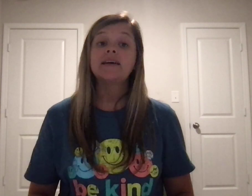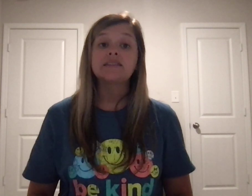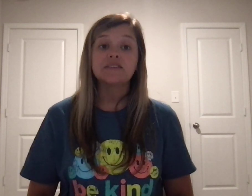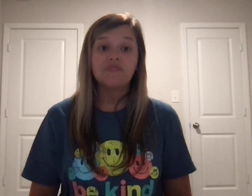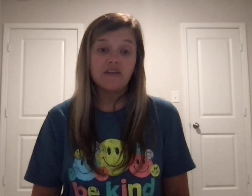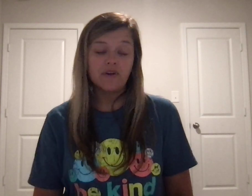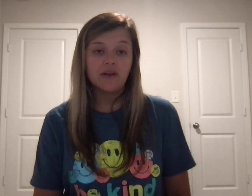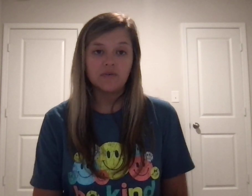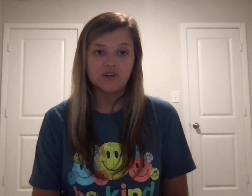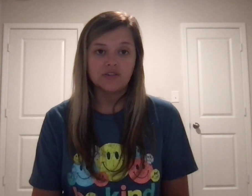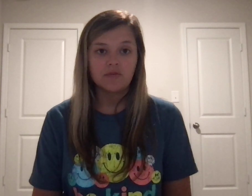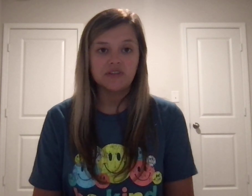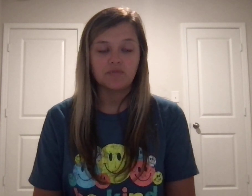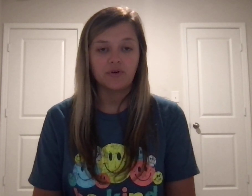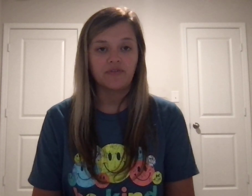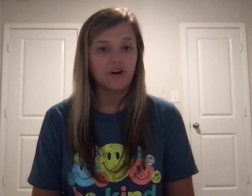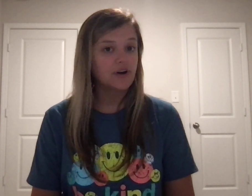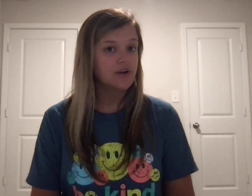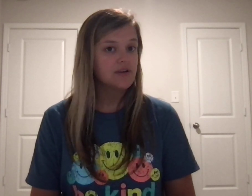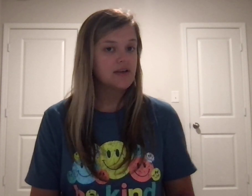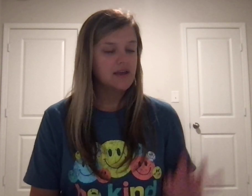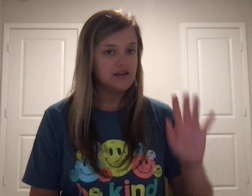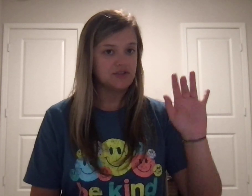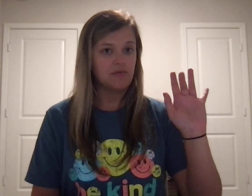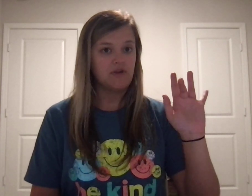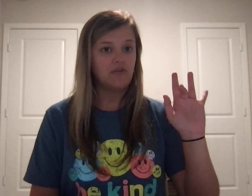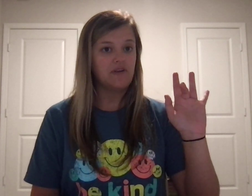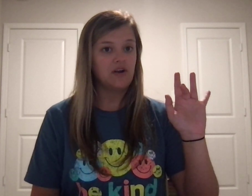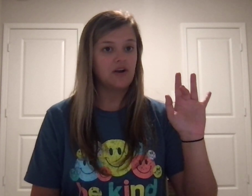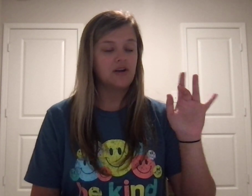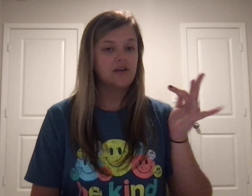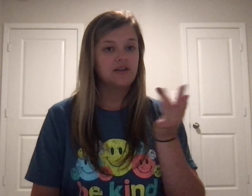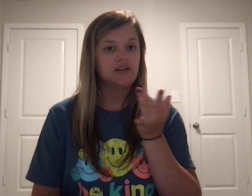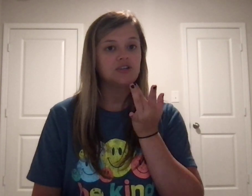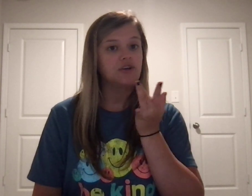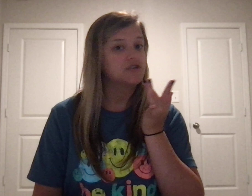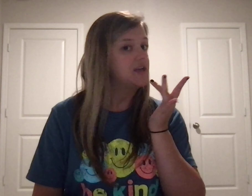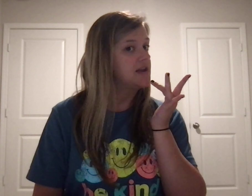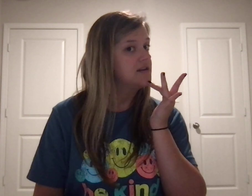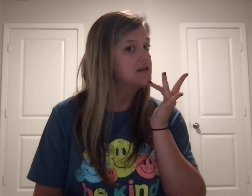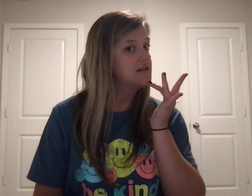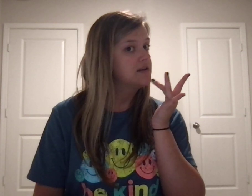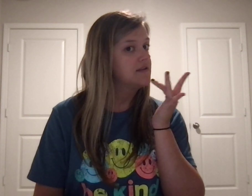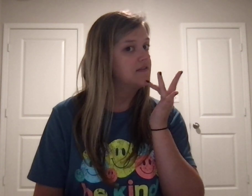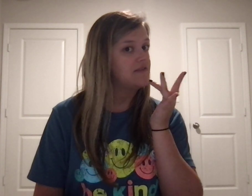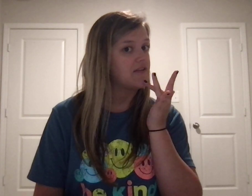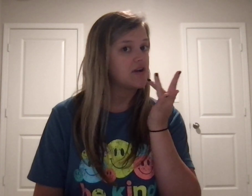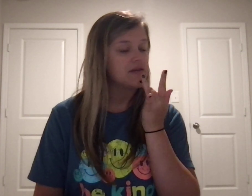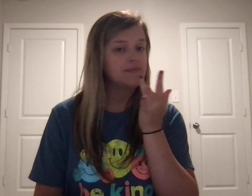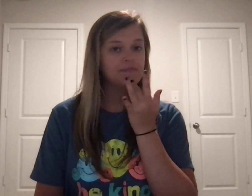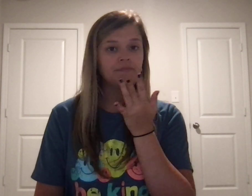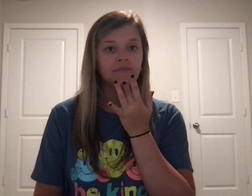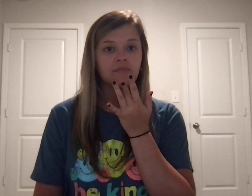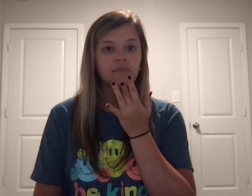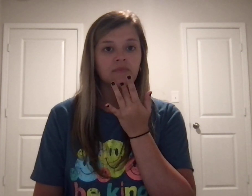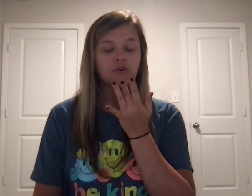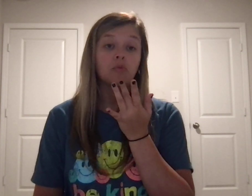is favorite, which also means prefer. And it's your middle finger touching your chin. Favorite. Or